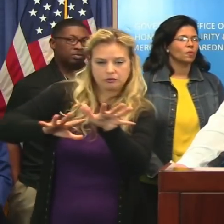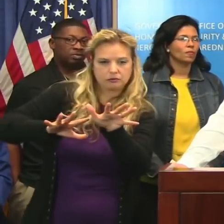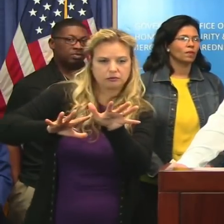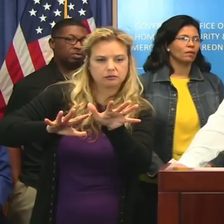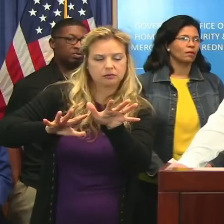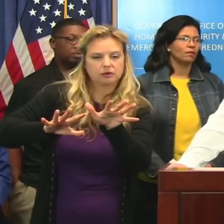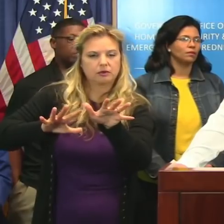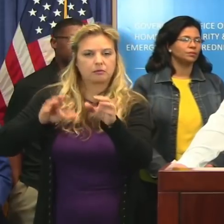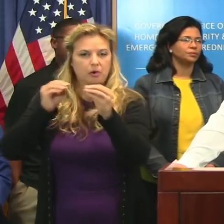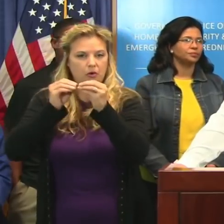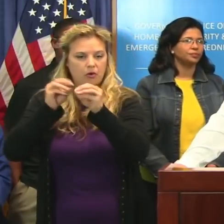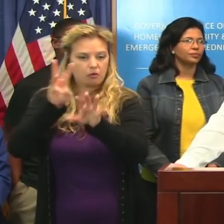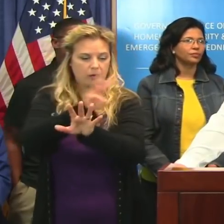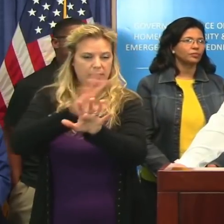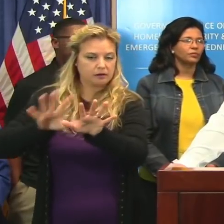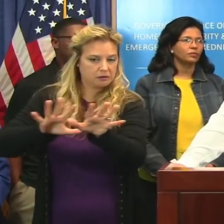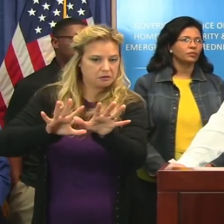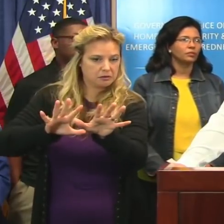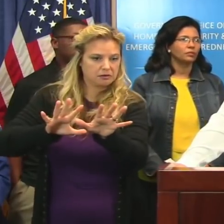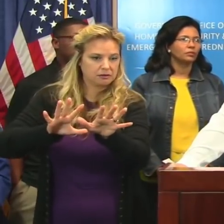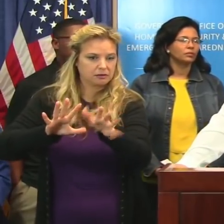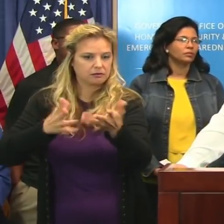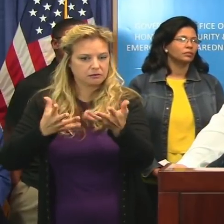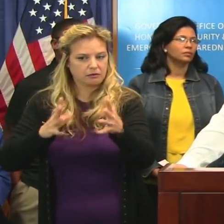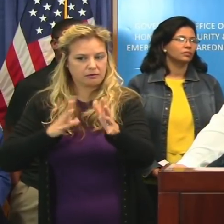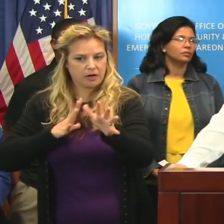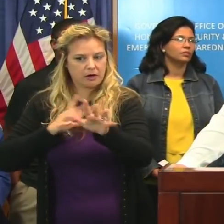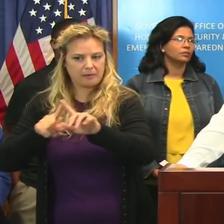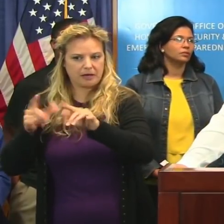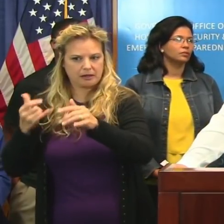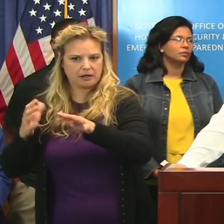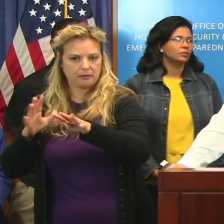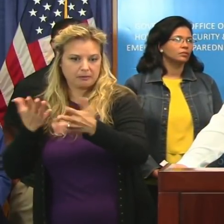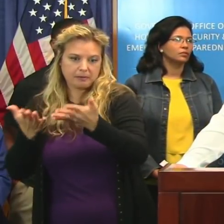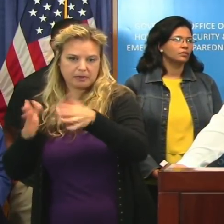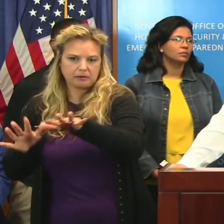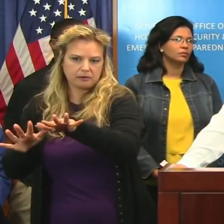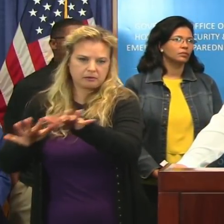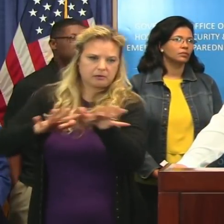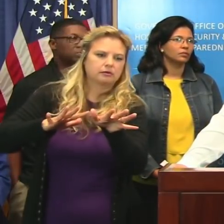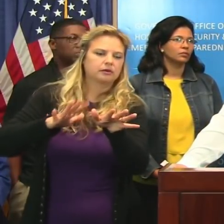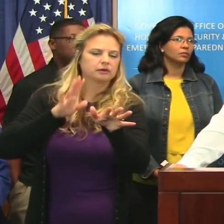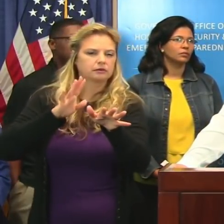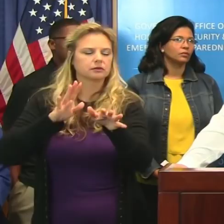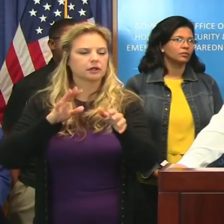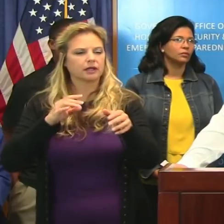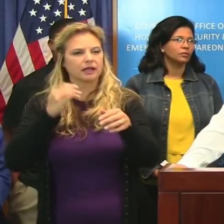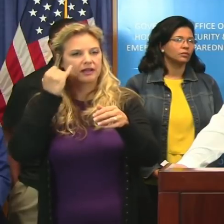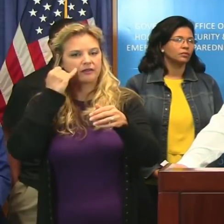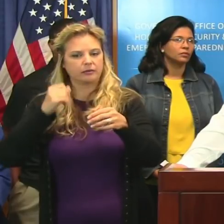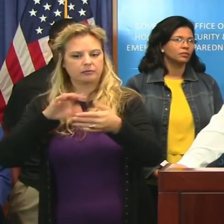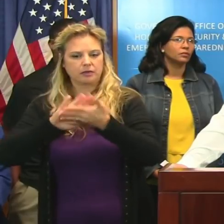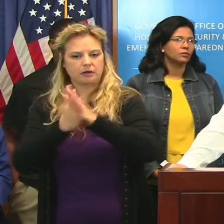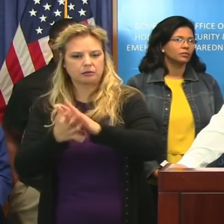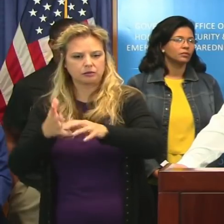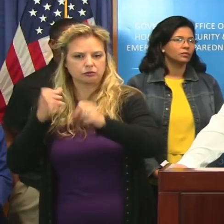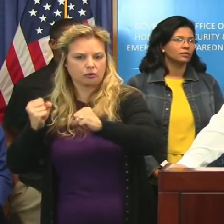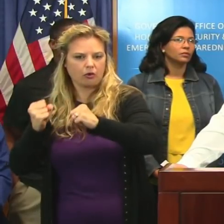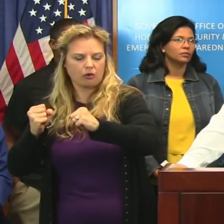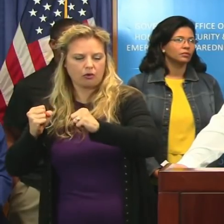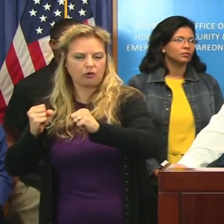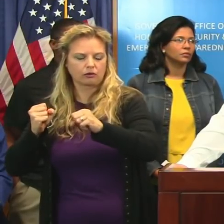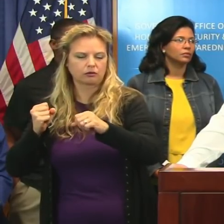potentially expose the state of Louisiana to hurricane force winds if the storm continues to strengthen,